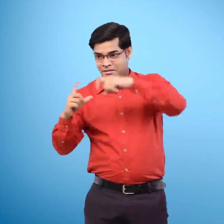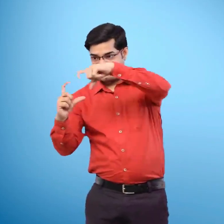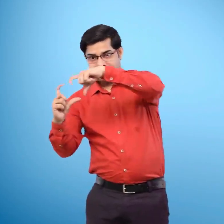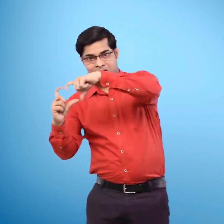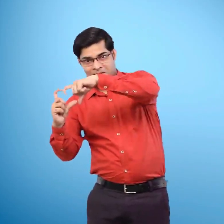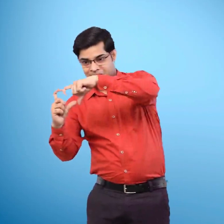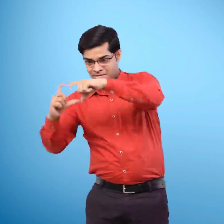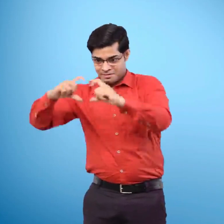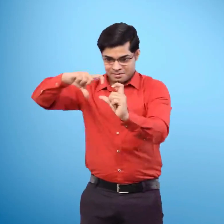heart shape.